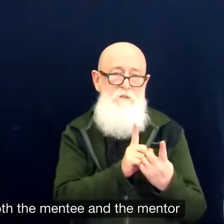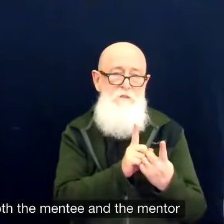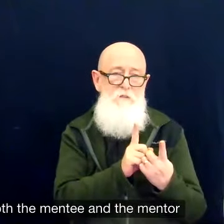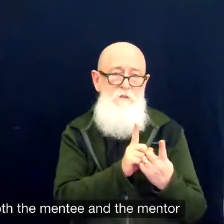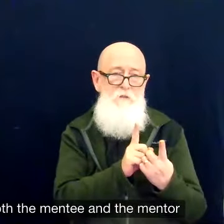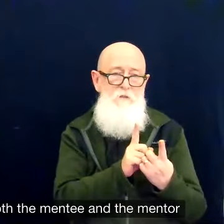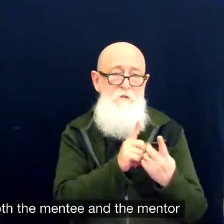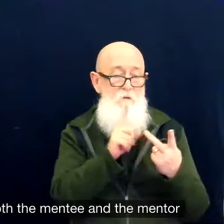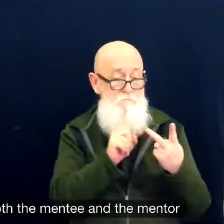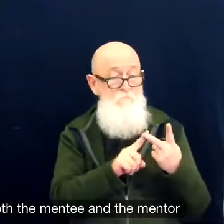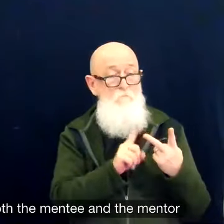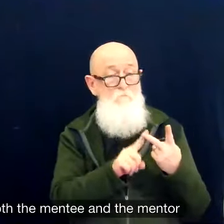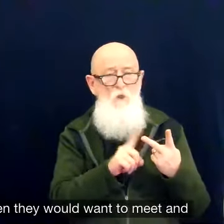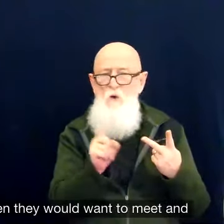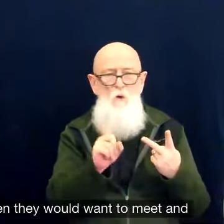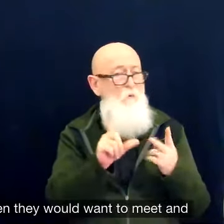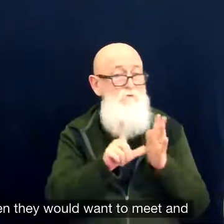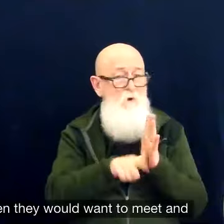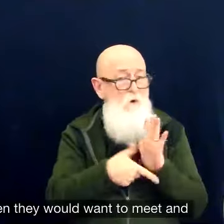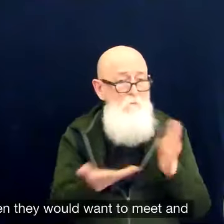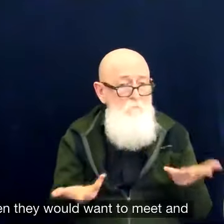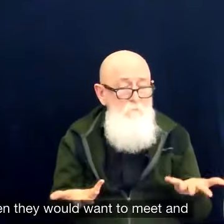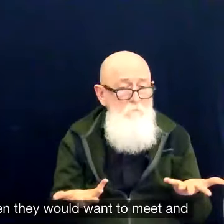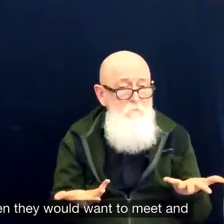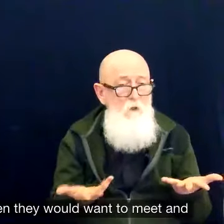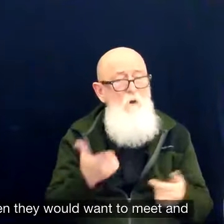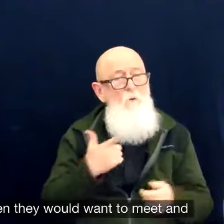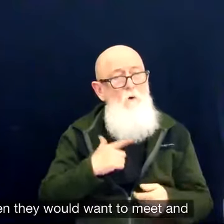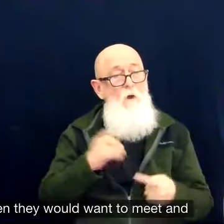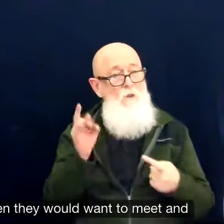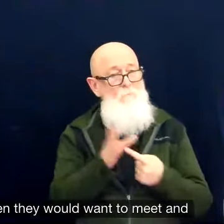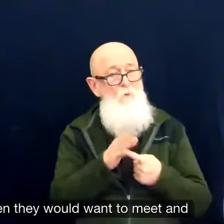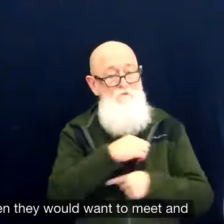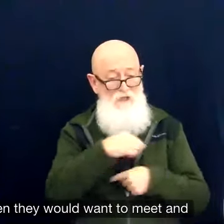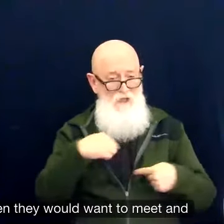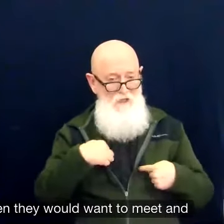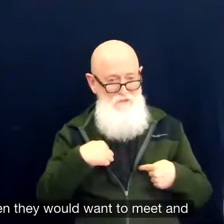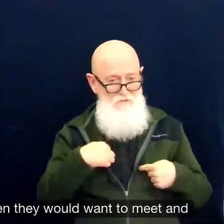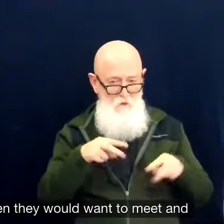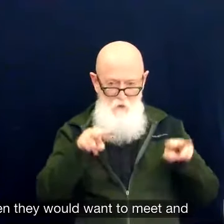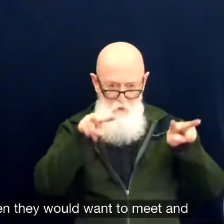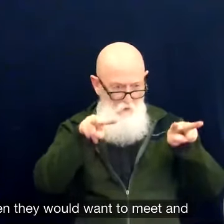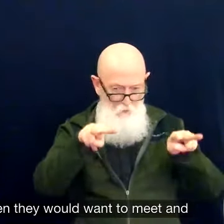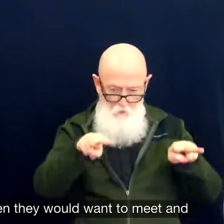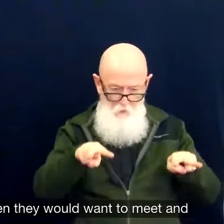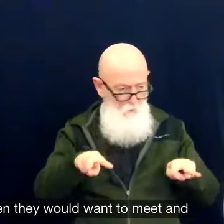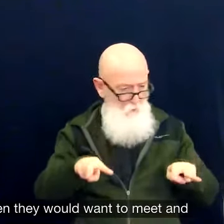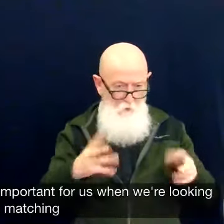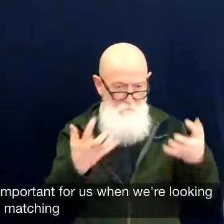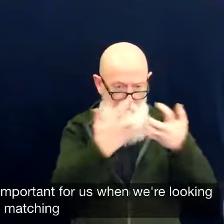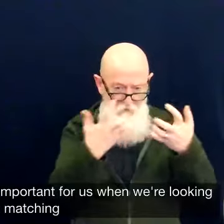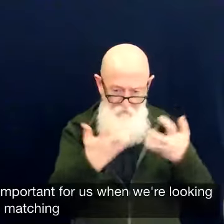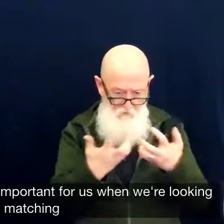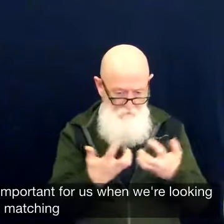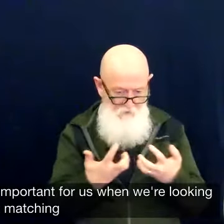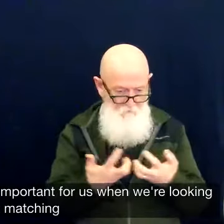and at what time, because it's important for us when we're looking at matching that we don't match someone who's